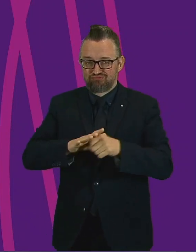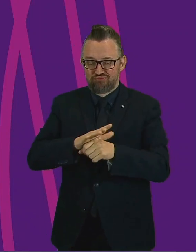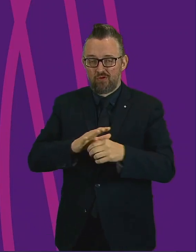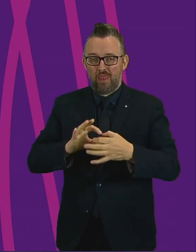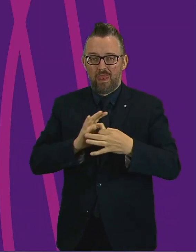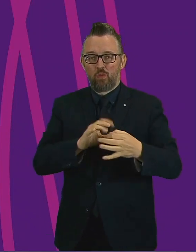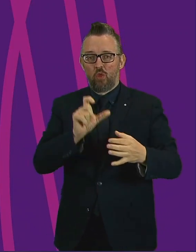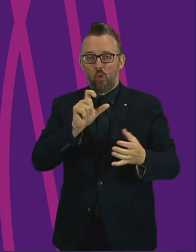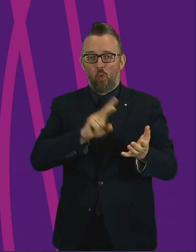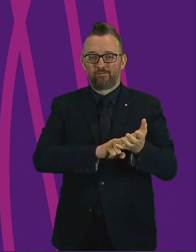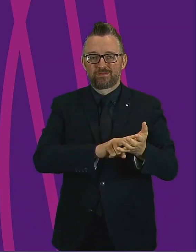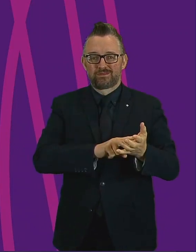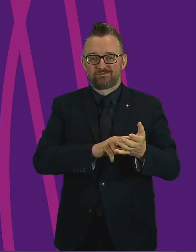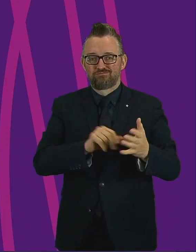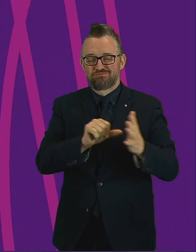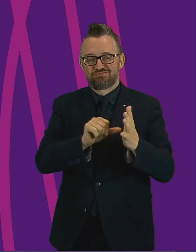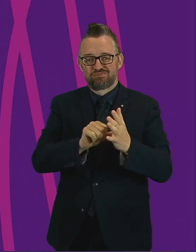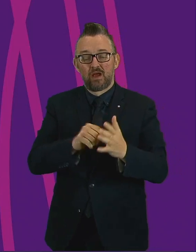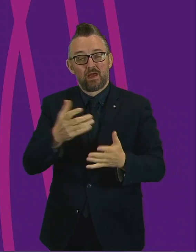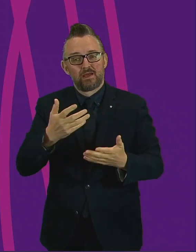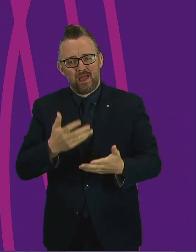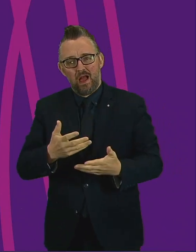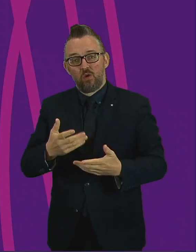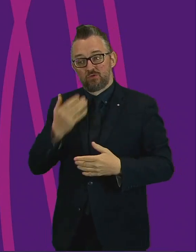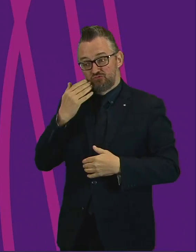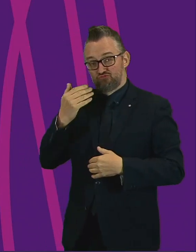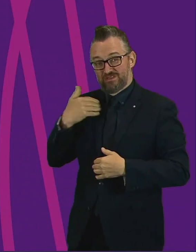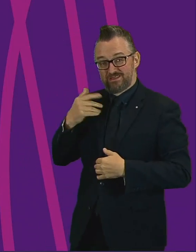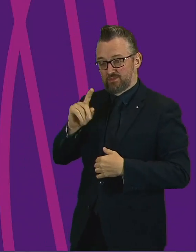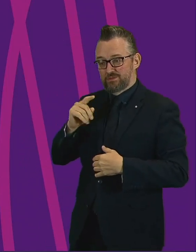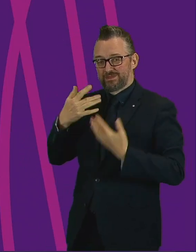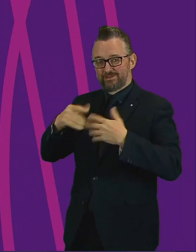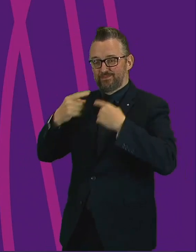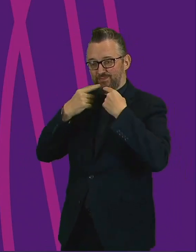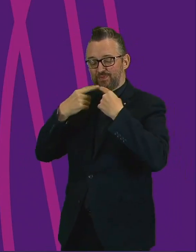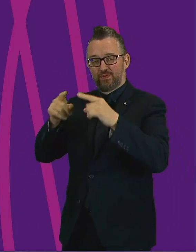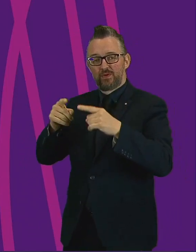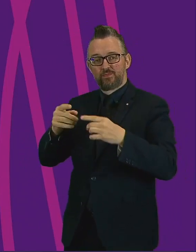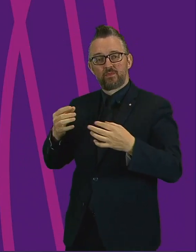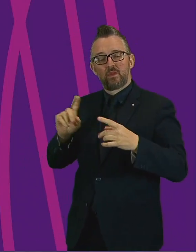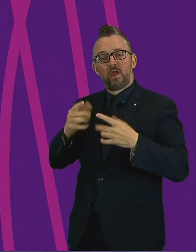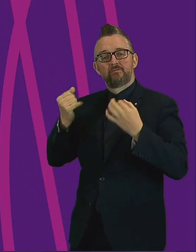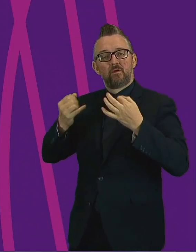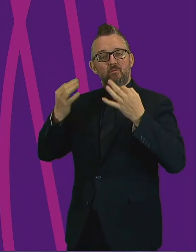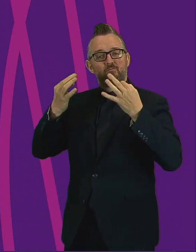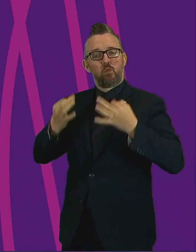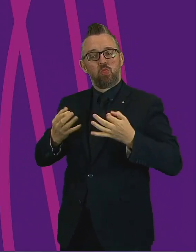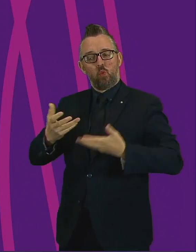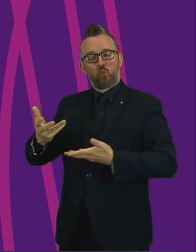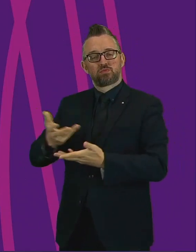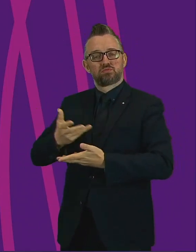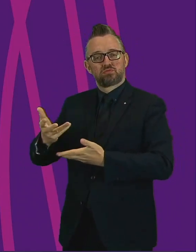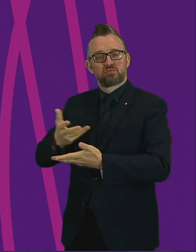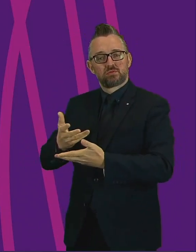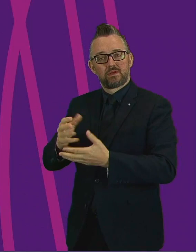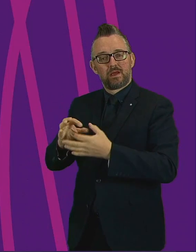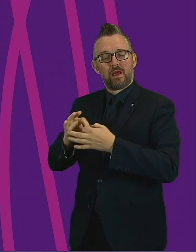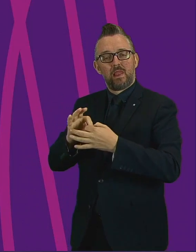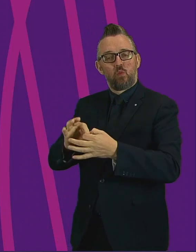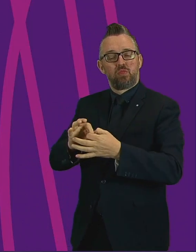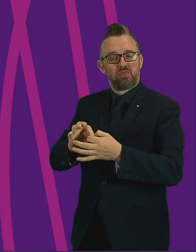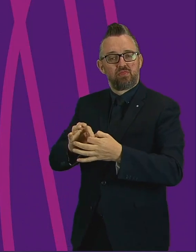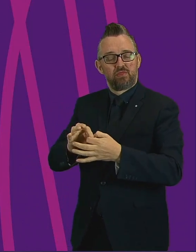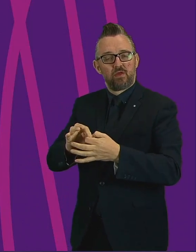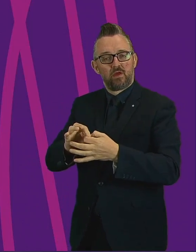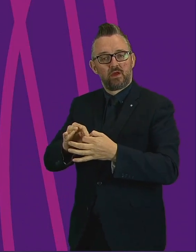COVID challenges, and now that the concerning recent announcement of a formal consultation process on a number